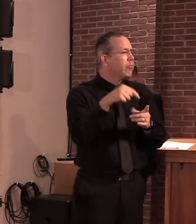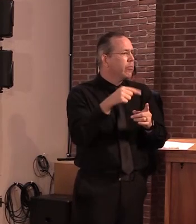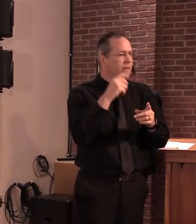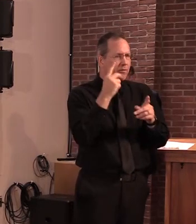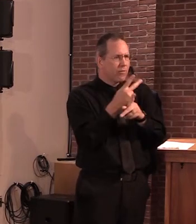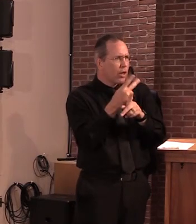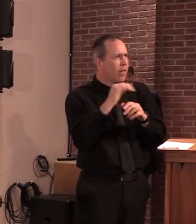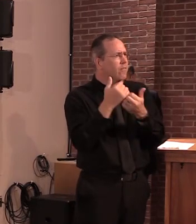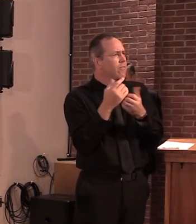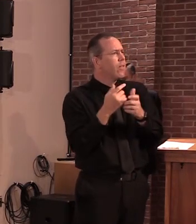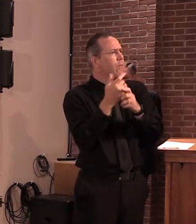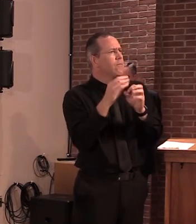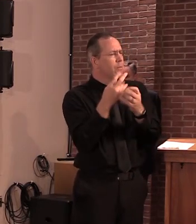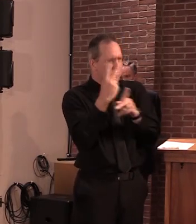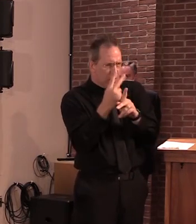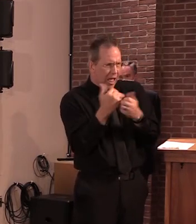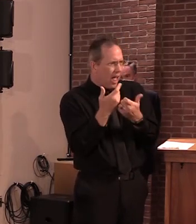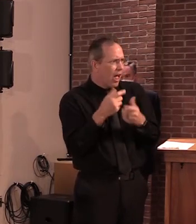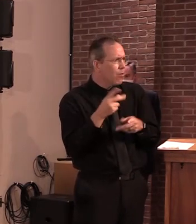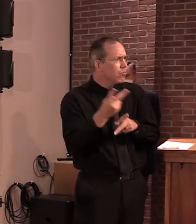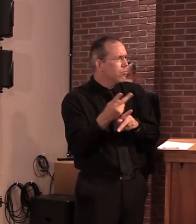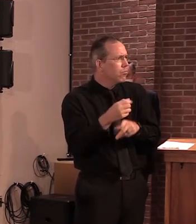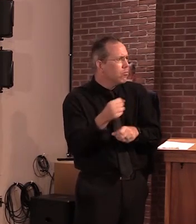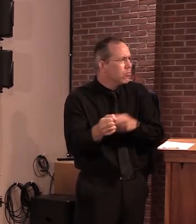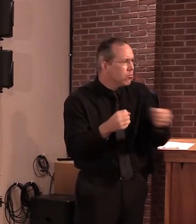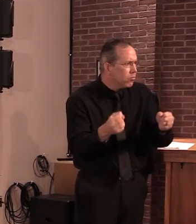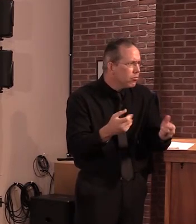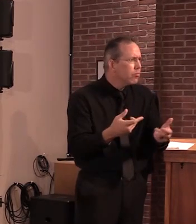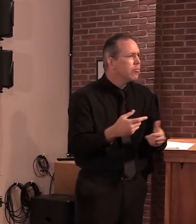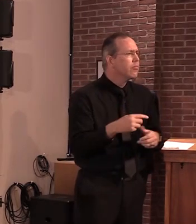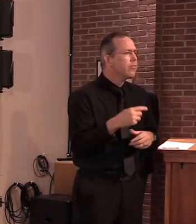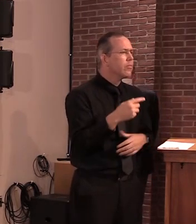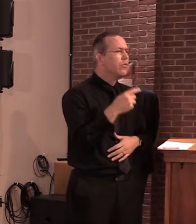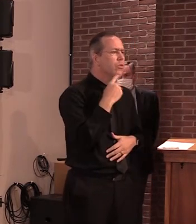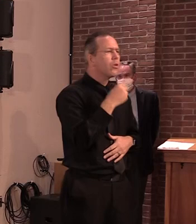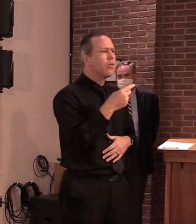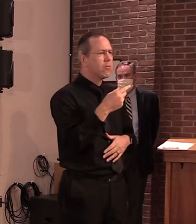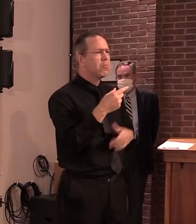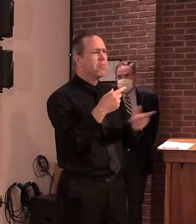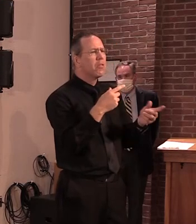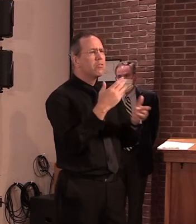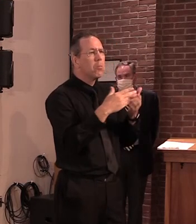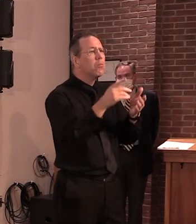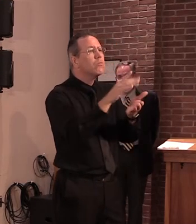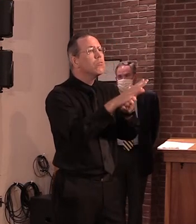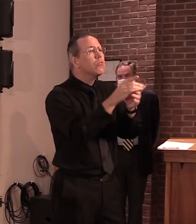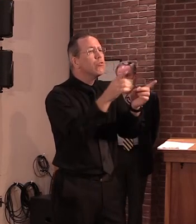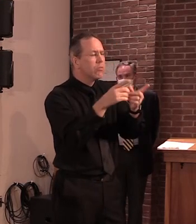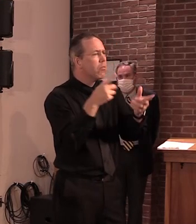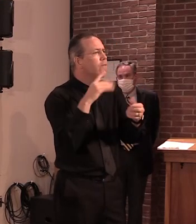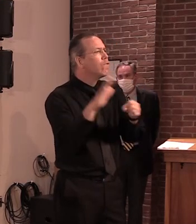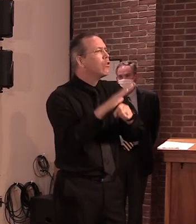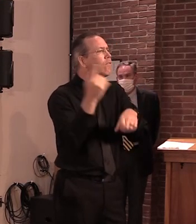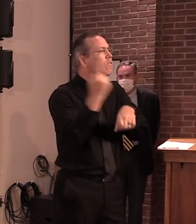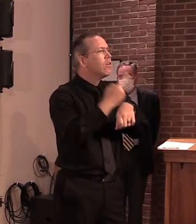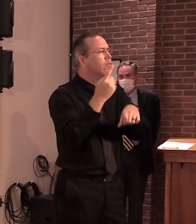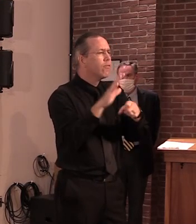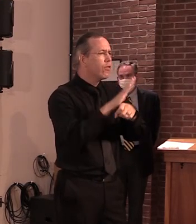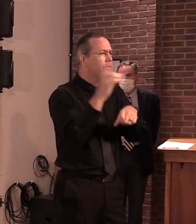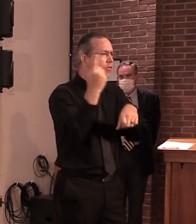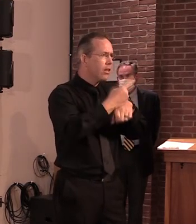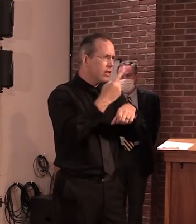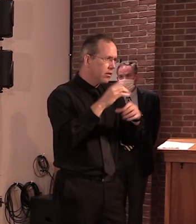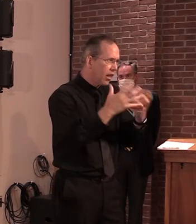families. I know Fairhaven, I think, is going to a five-day instruction. I think Orleans is going to